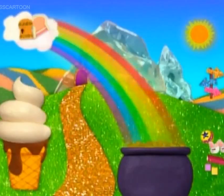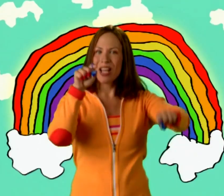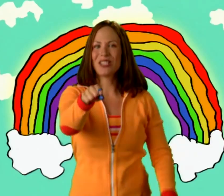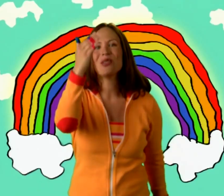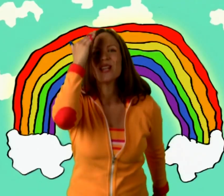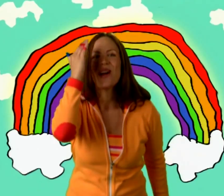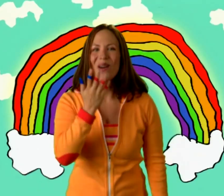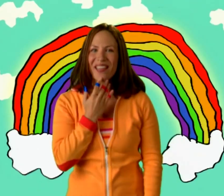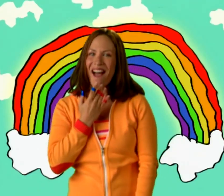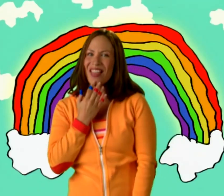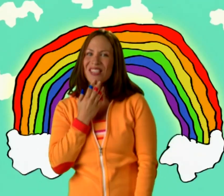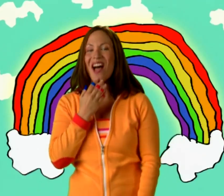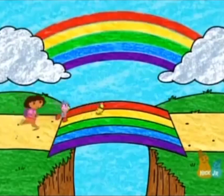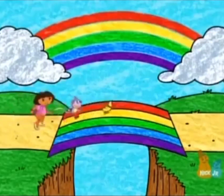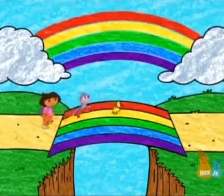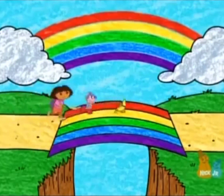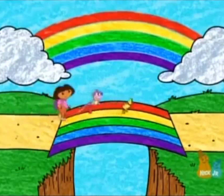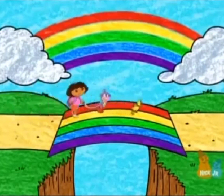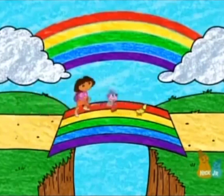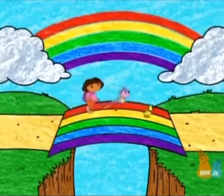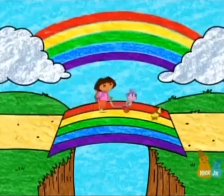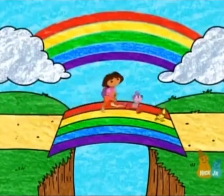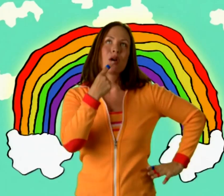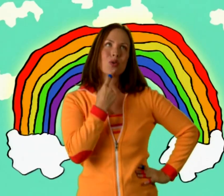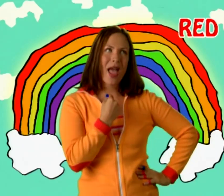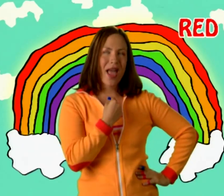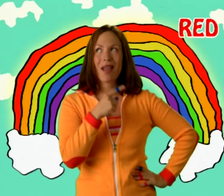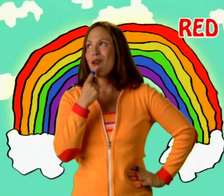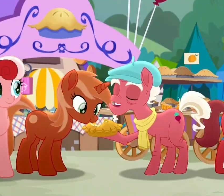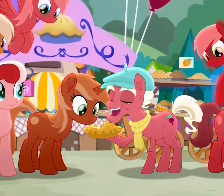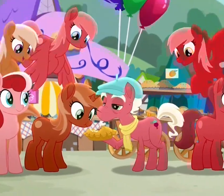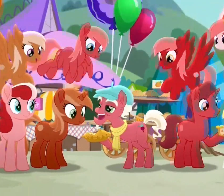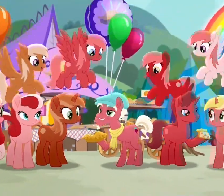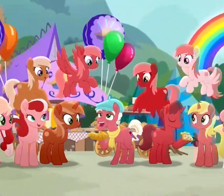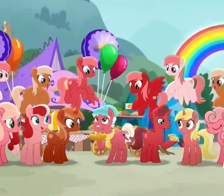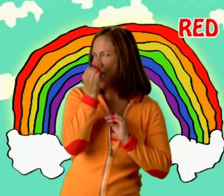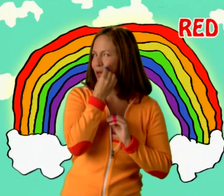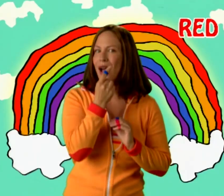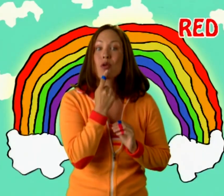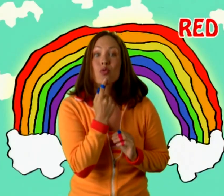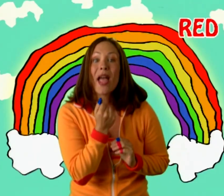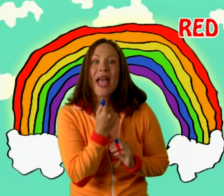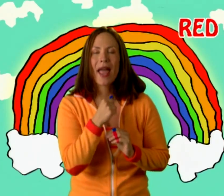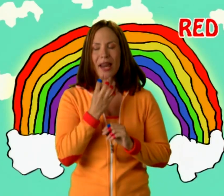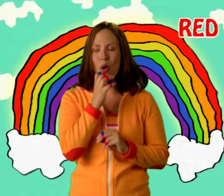Do you know the colors of our rainbow, too? Red, red, our flowers are red and